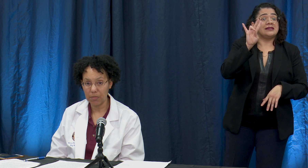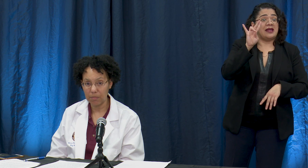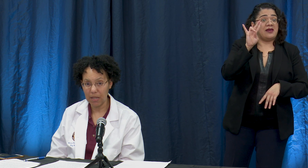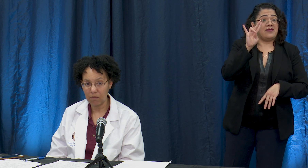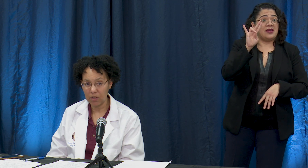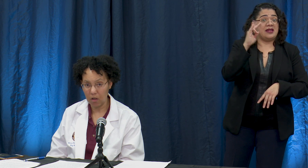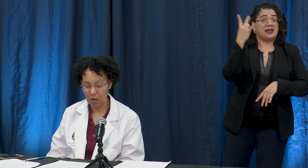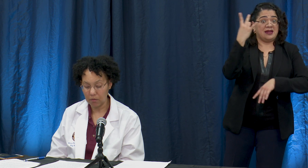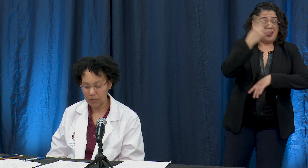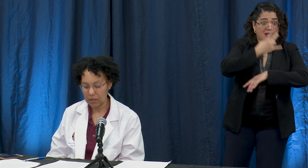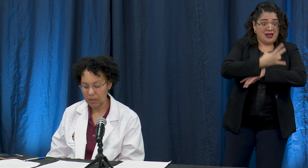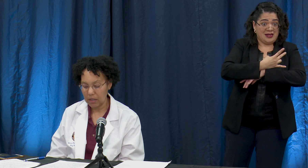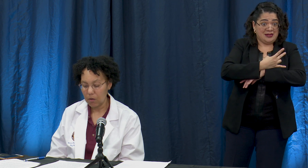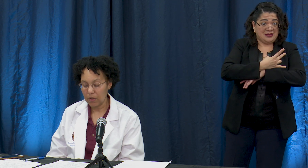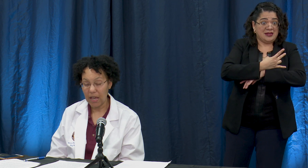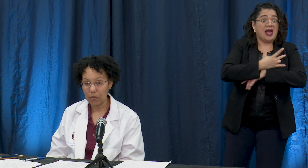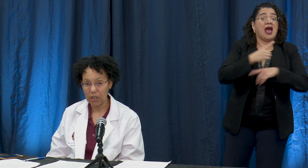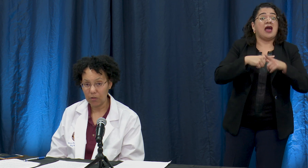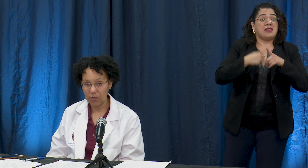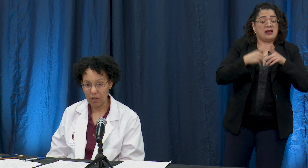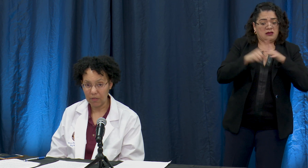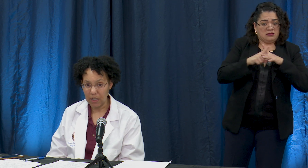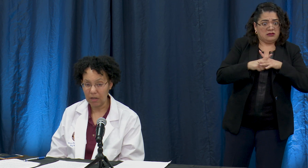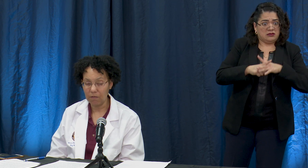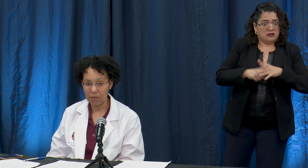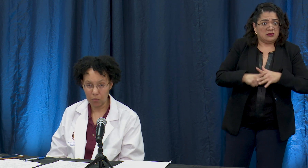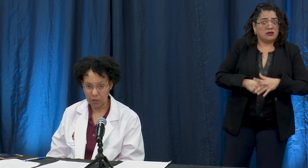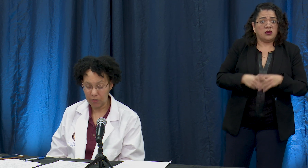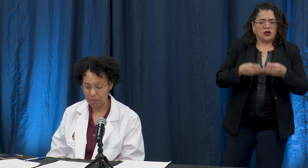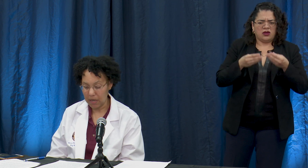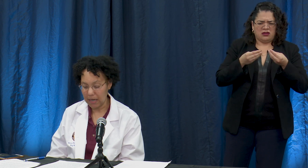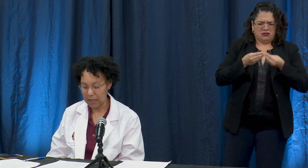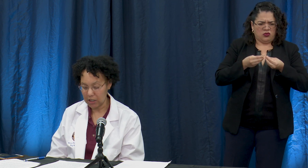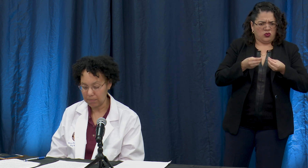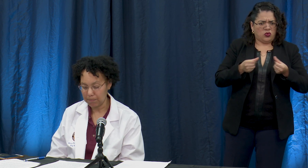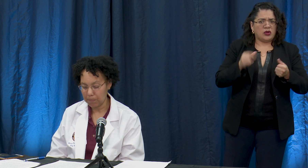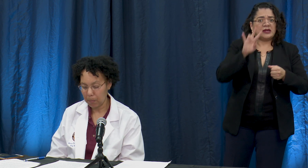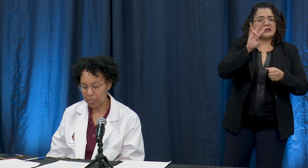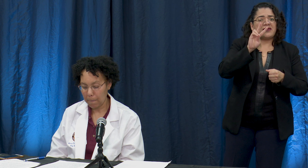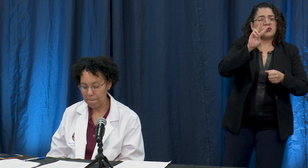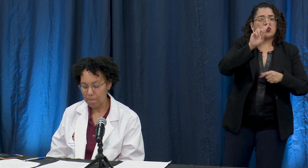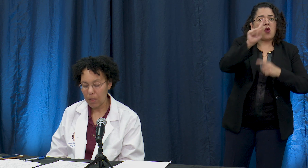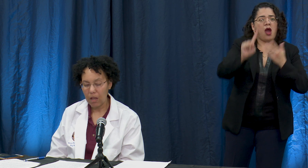their symptoms have resolved without the use of any fever-reducing medication.